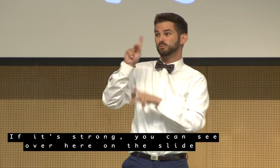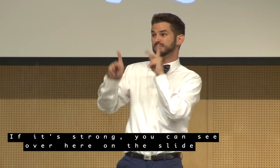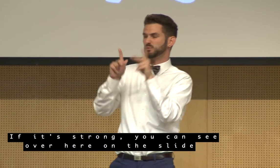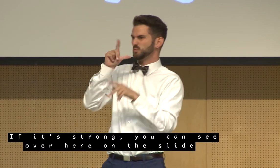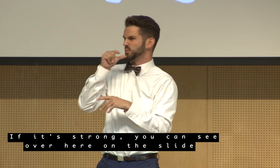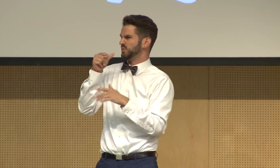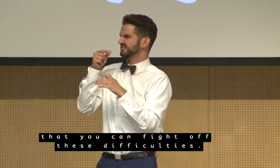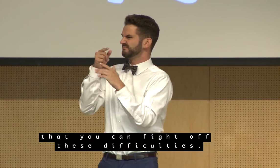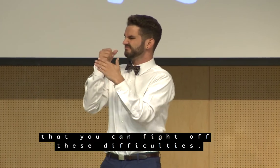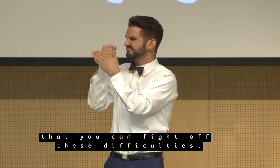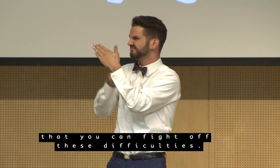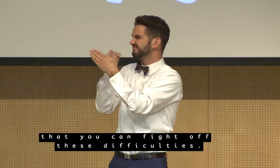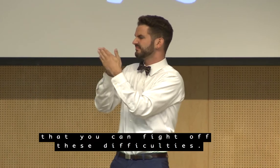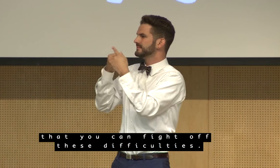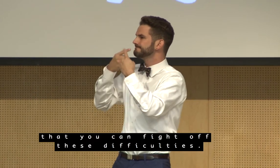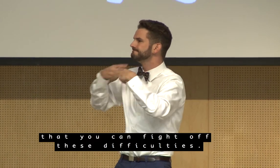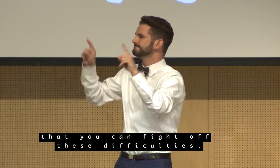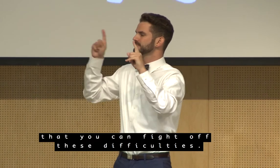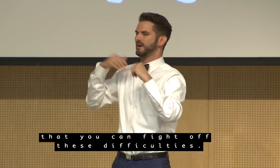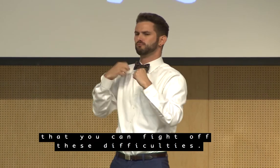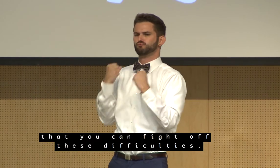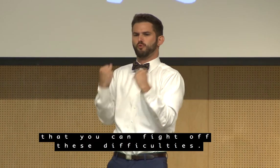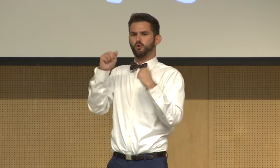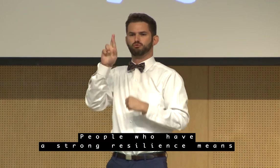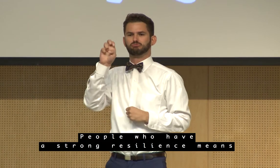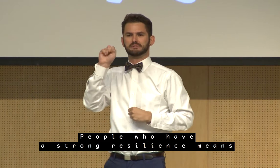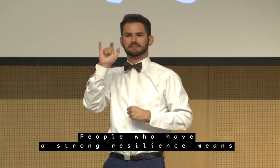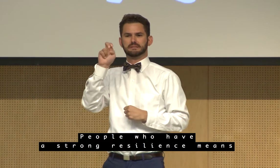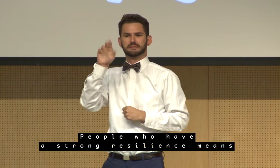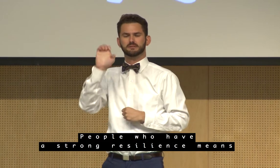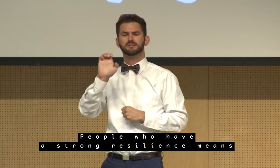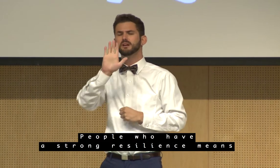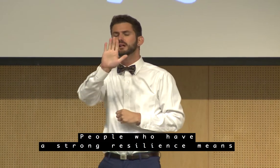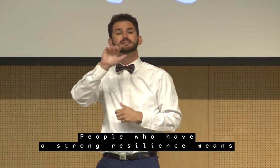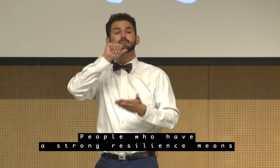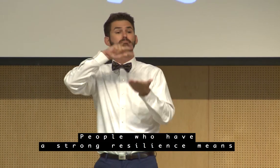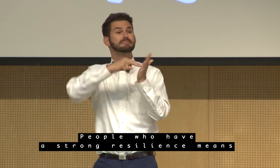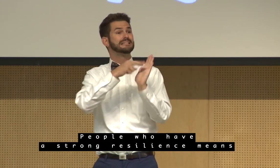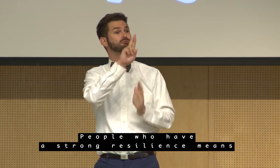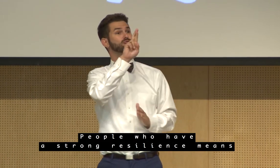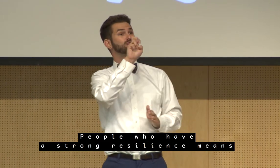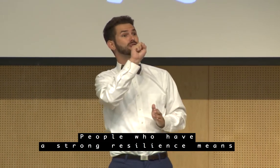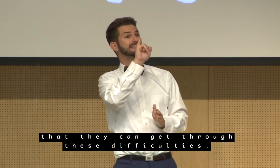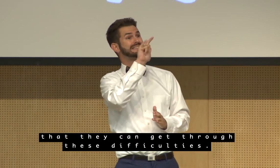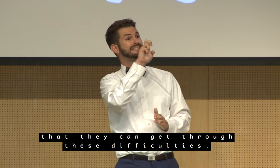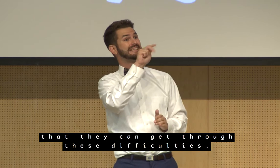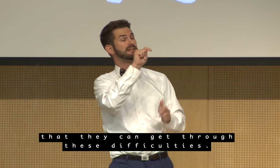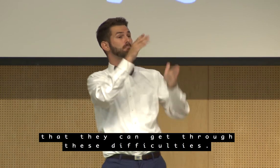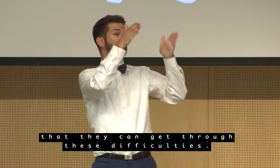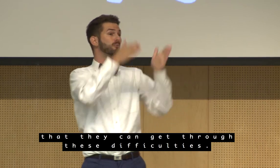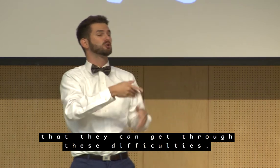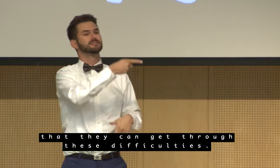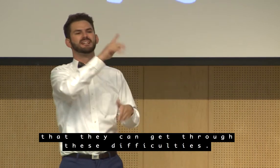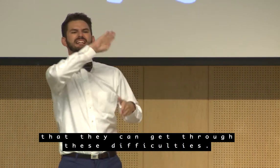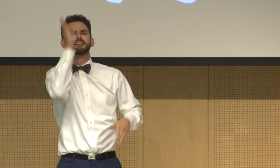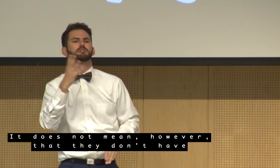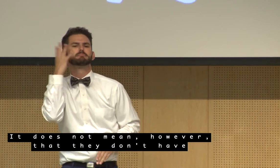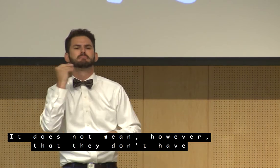on the slide, that you can fight off these difficulties. People who have a strong resilience means that they can get through these difficulties. It does not